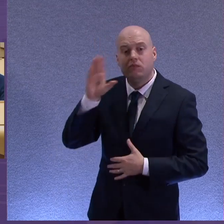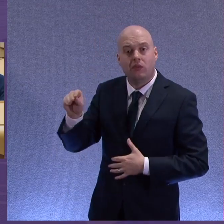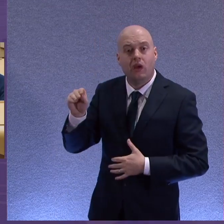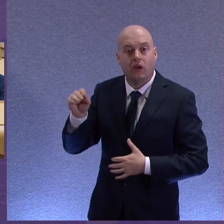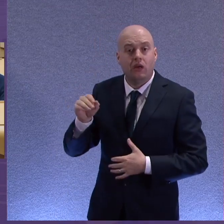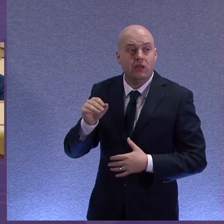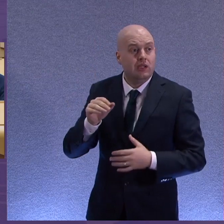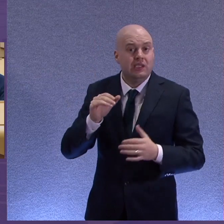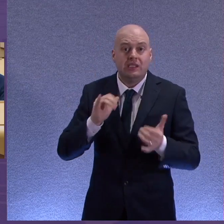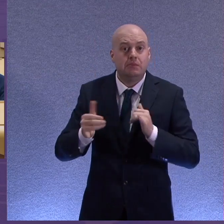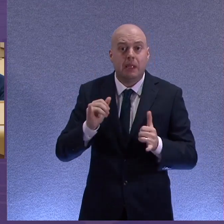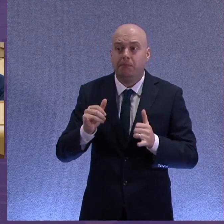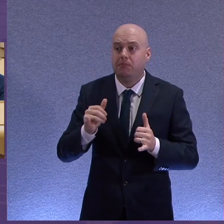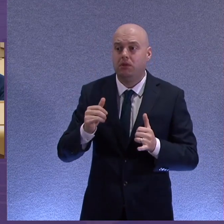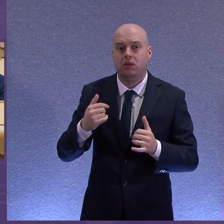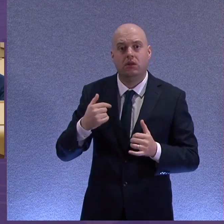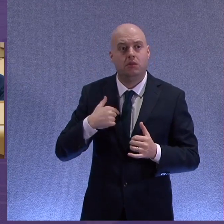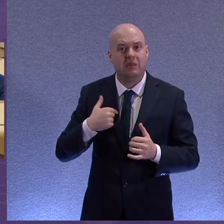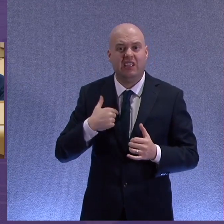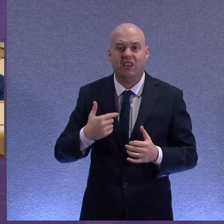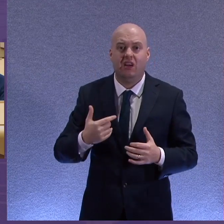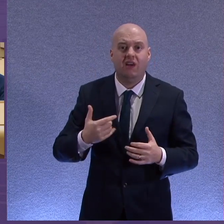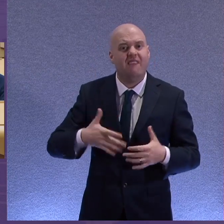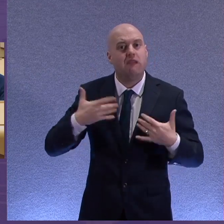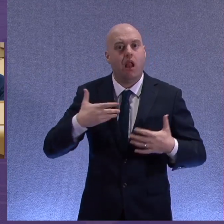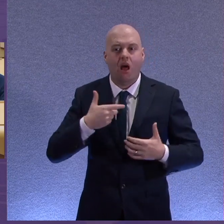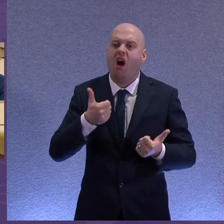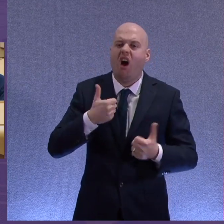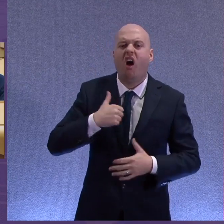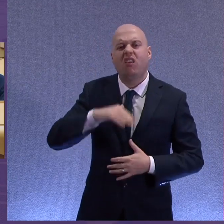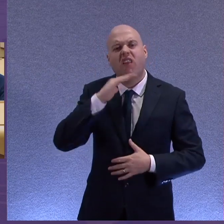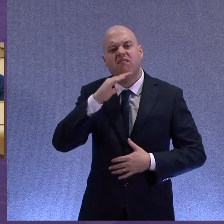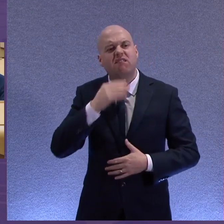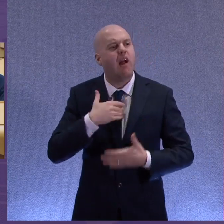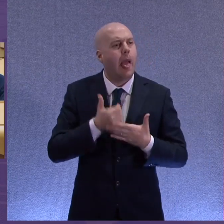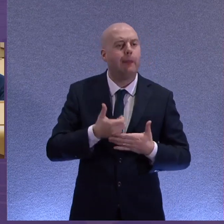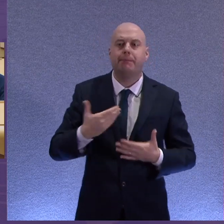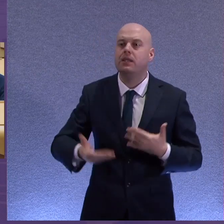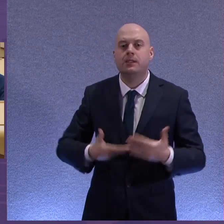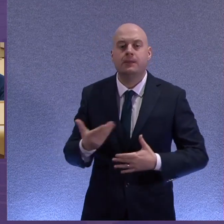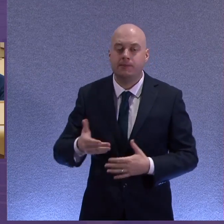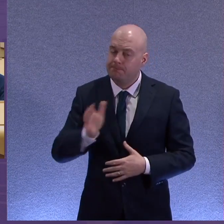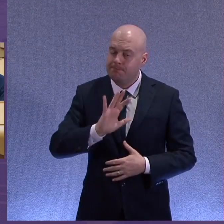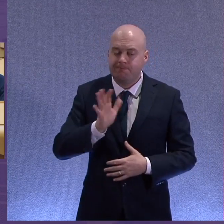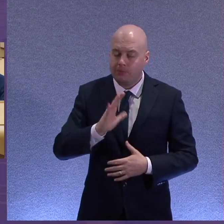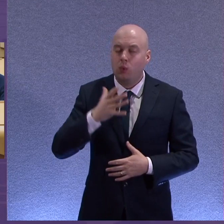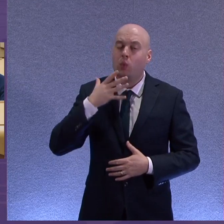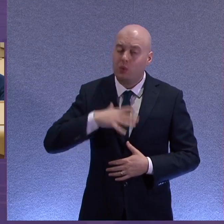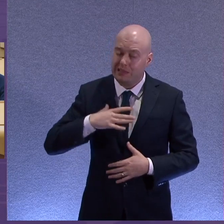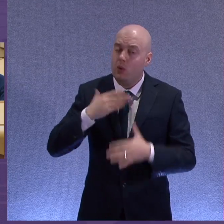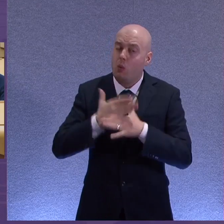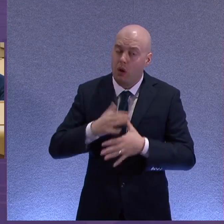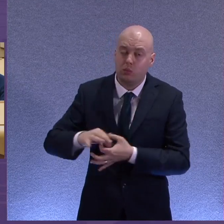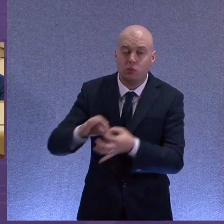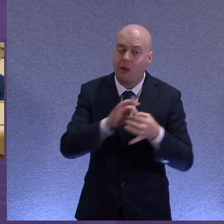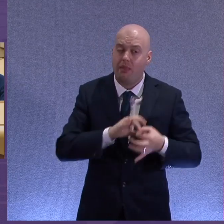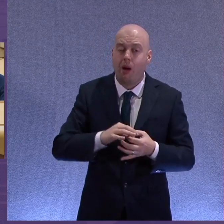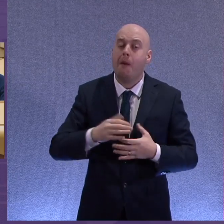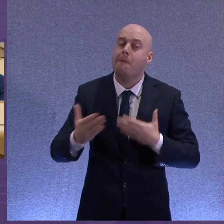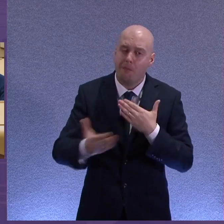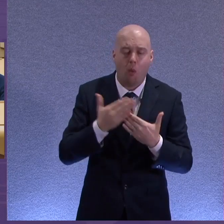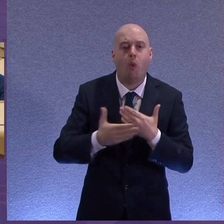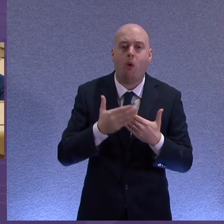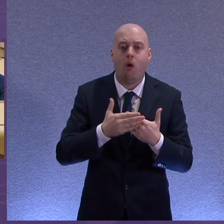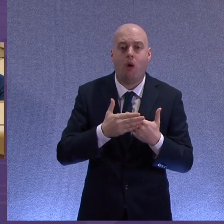is required. In closing, can I offer again the support of my party to the First Minister and her colleagues as they do